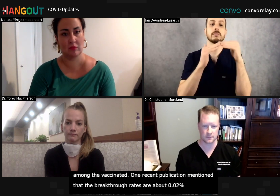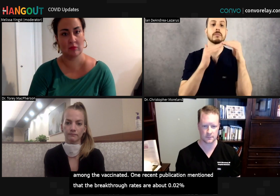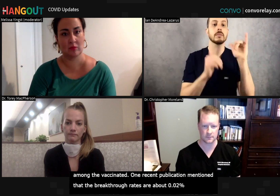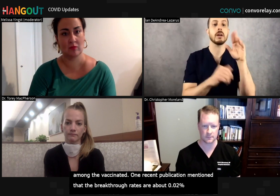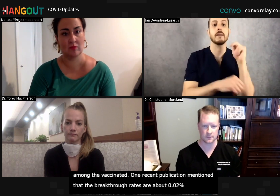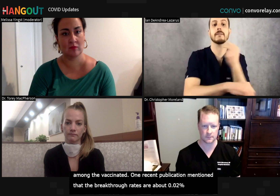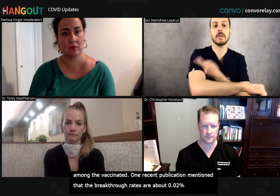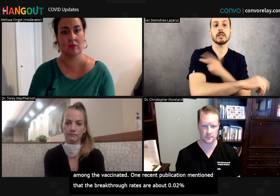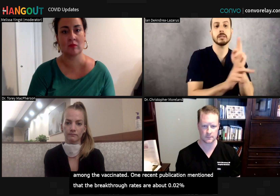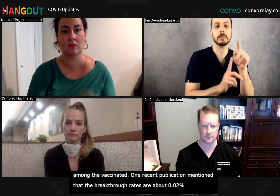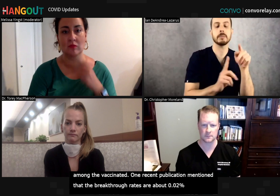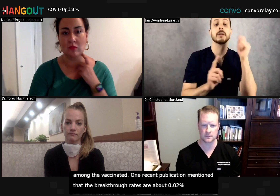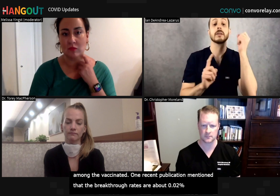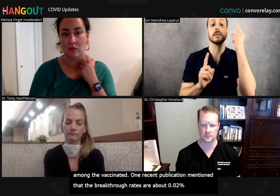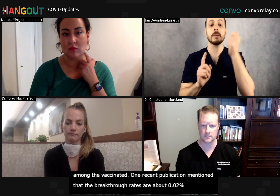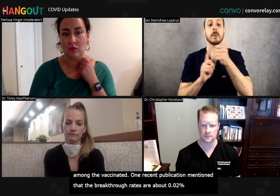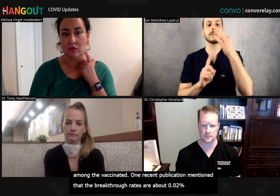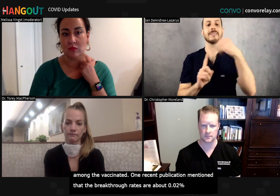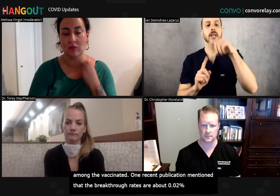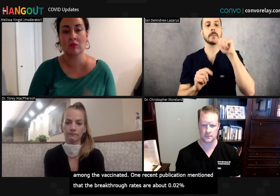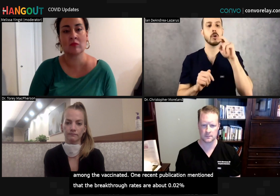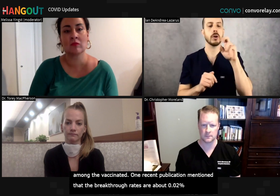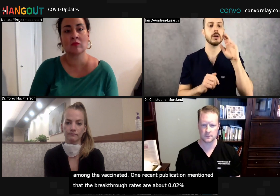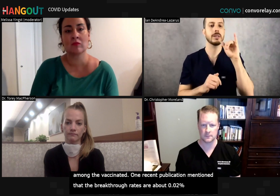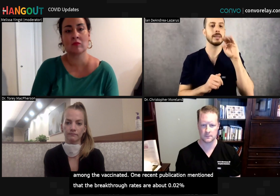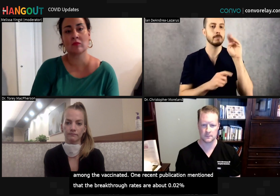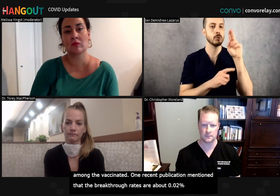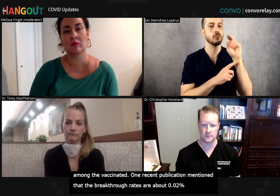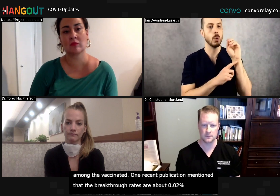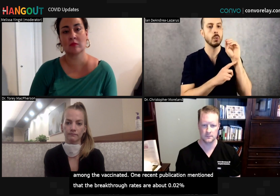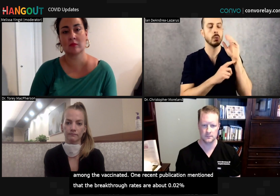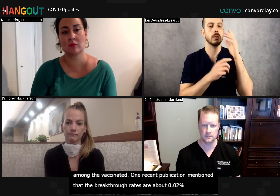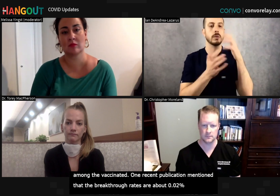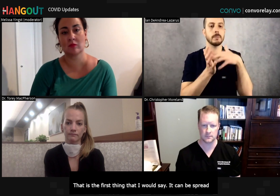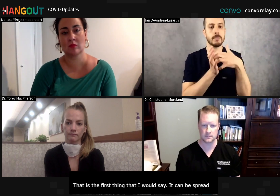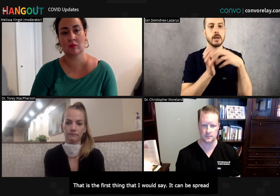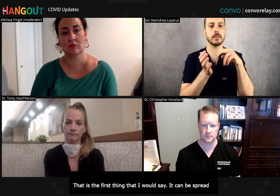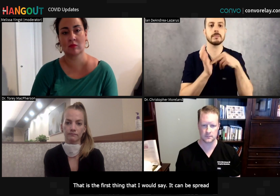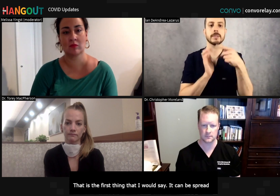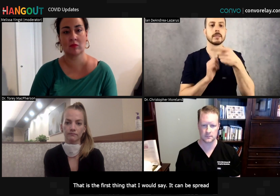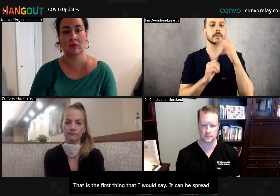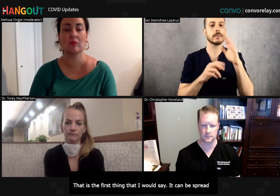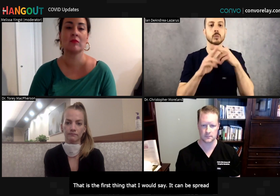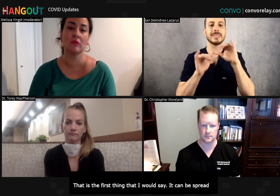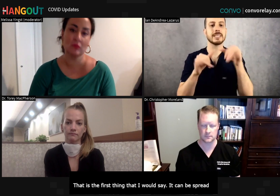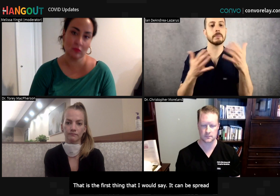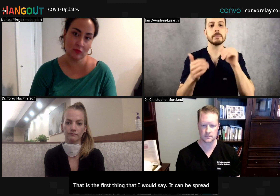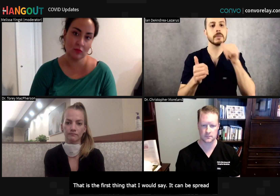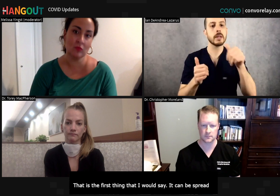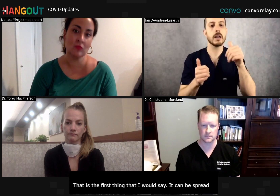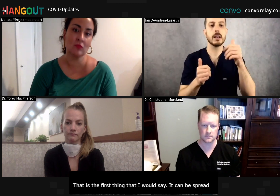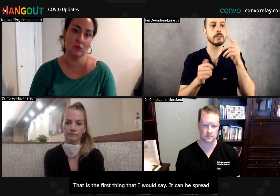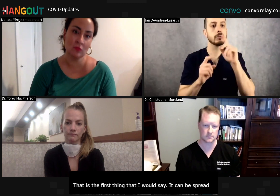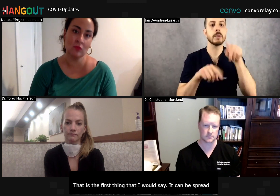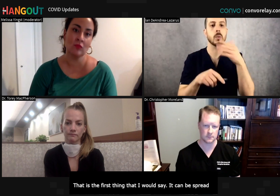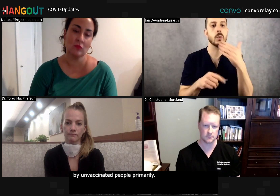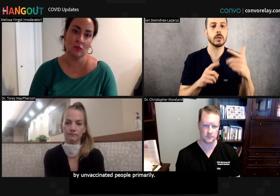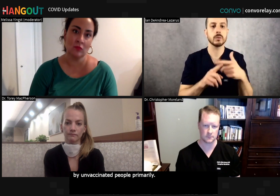say. It can be spread by unvaccinated people primarily. But immunocompromised people who can't